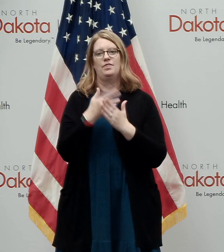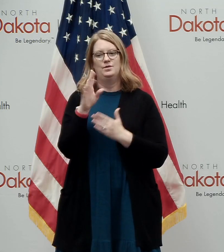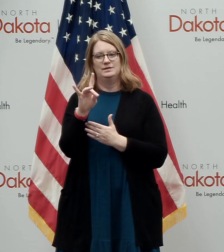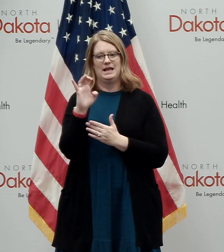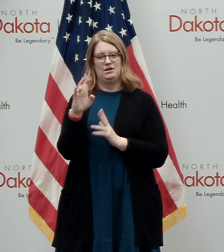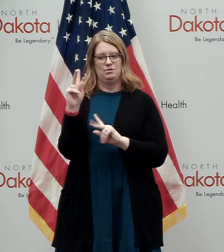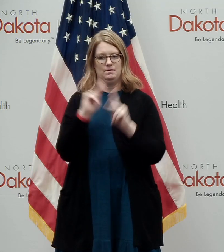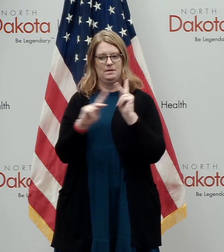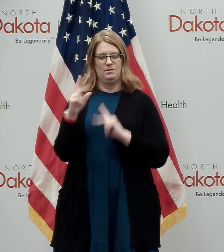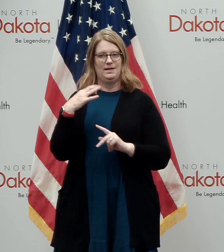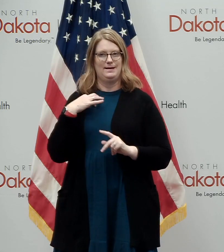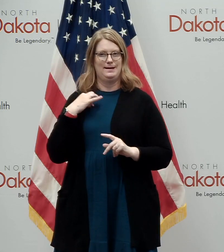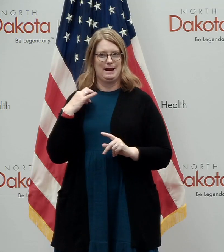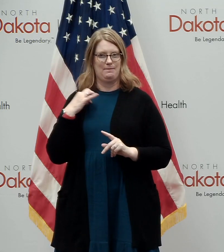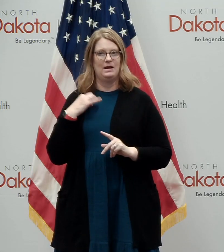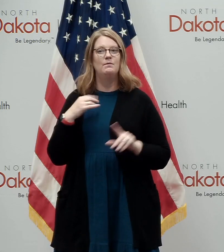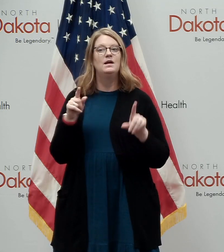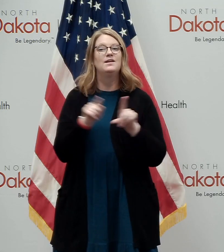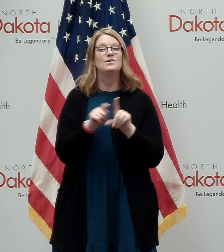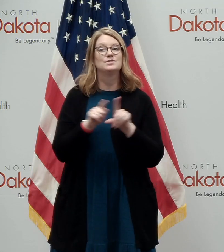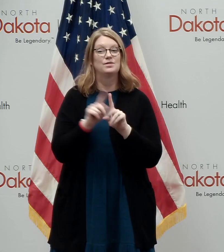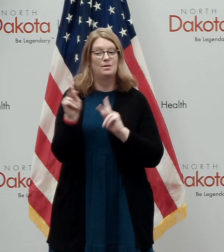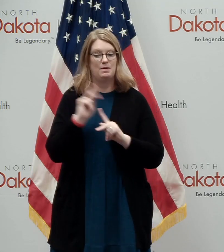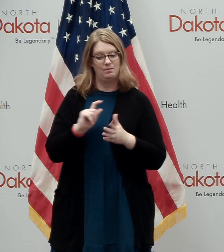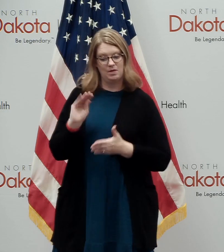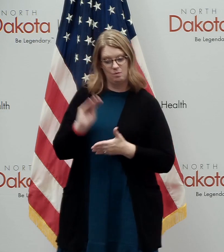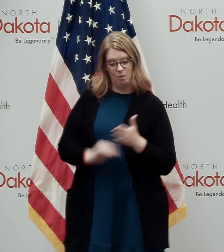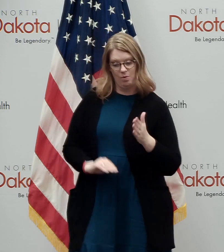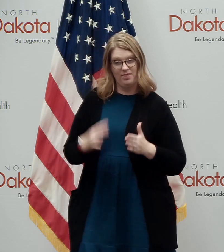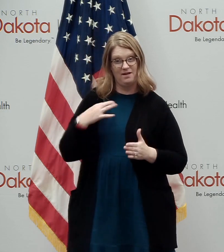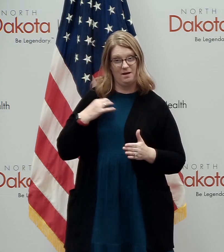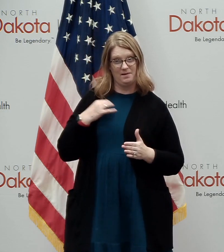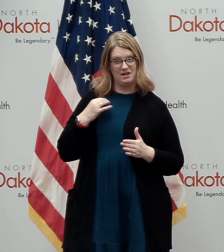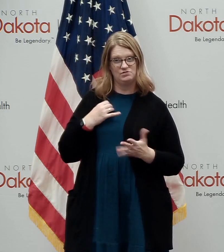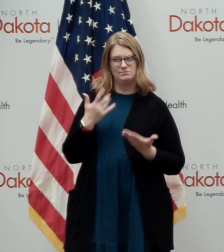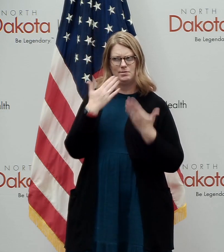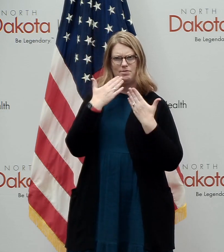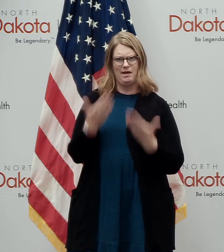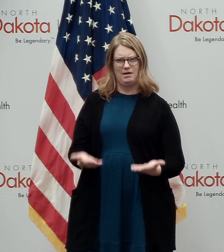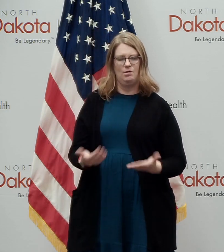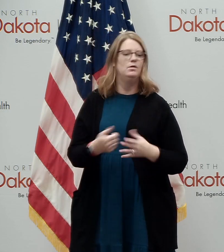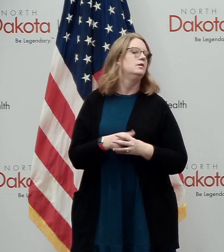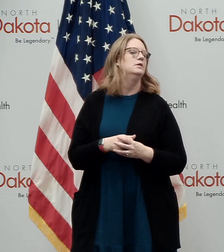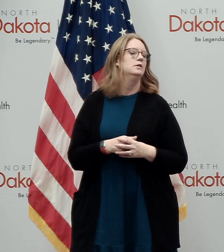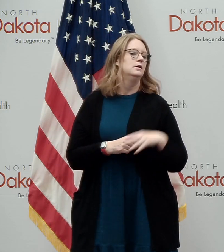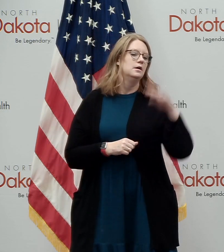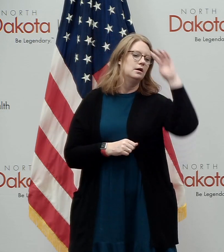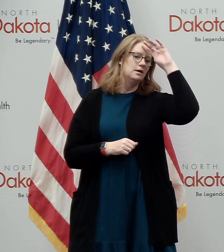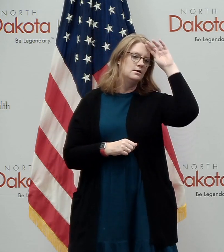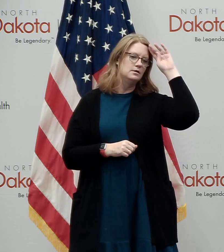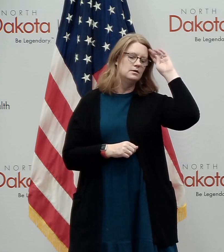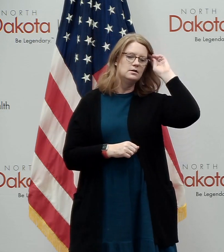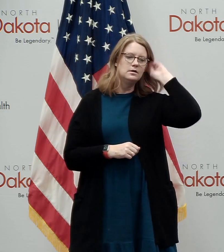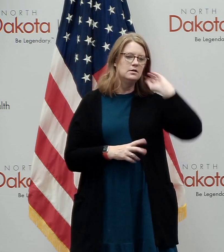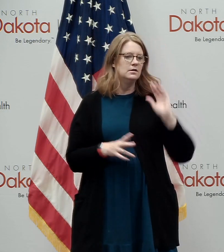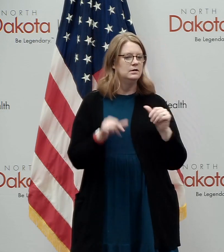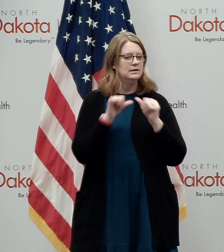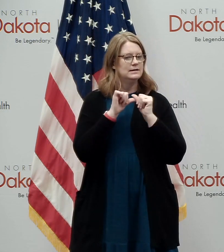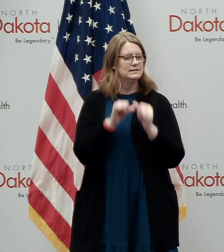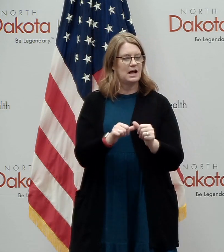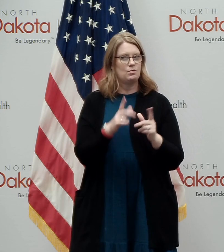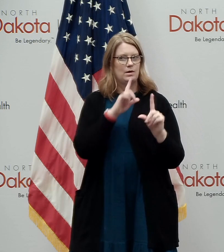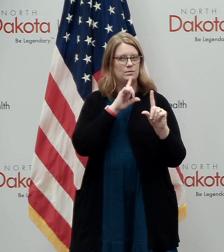who were nominated and the nominators who made this possible. And again, within this ongoing